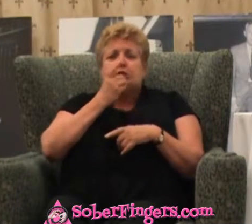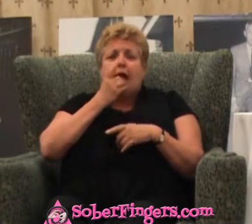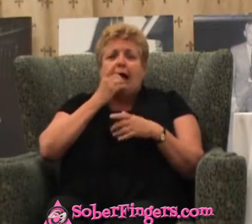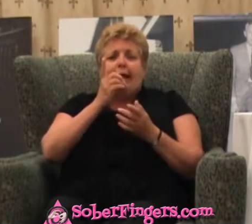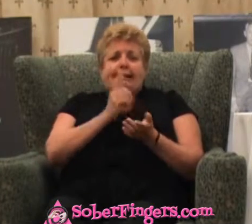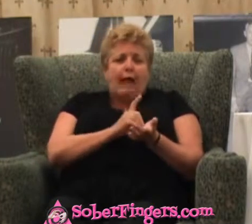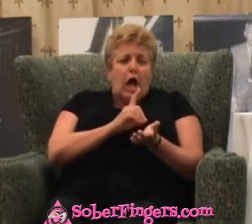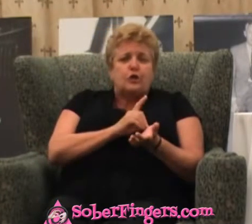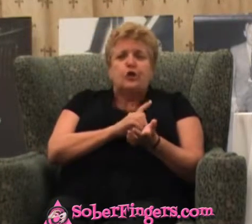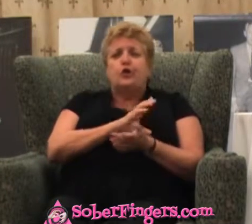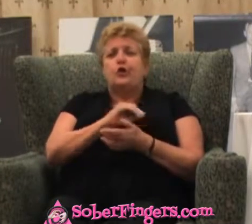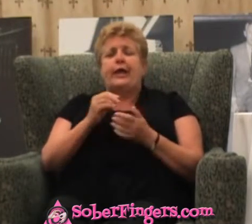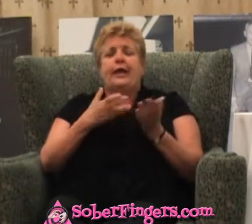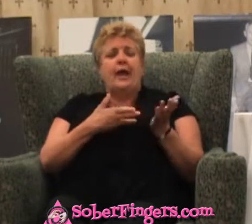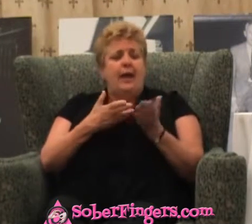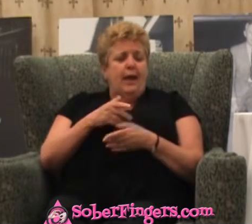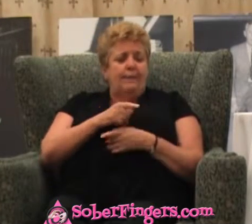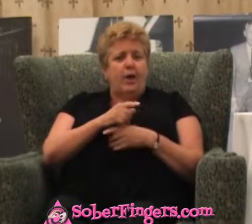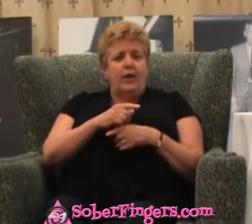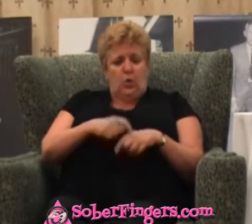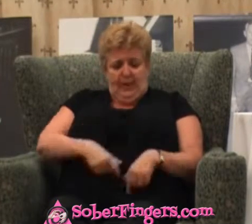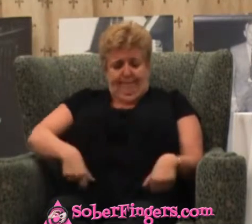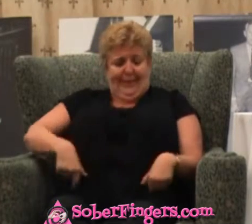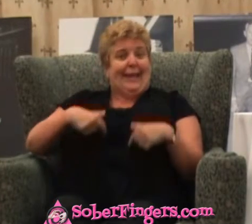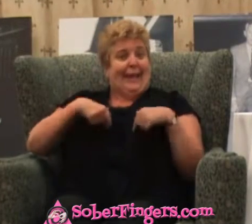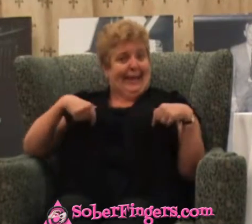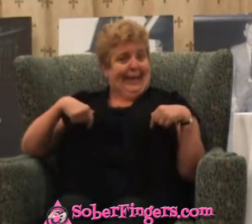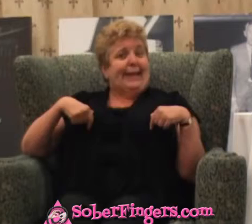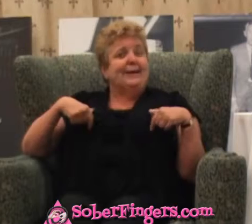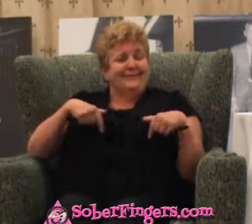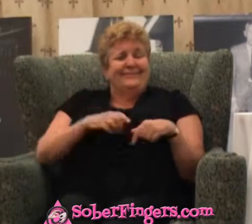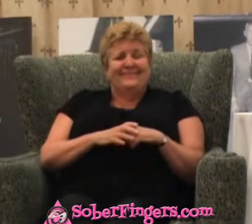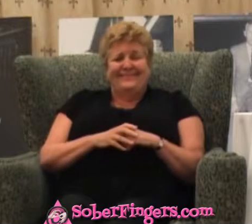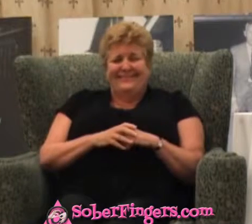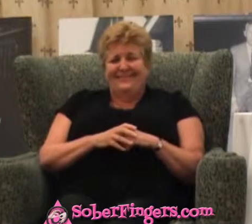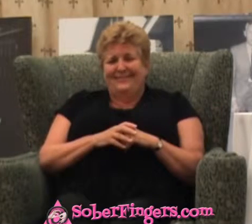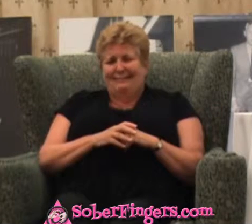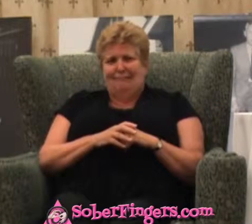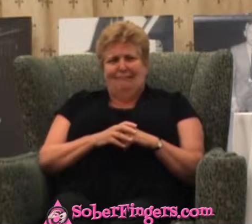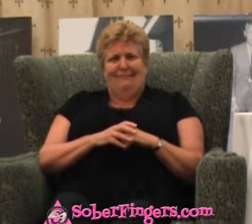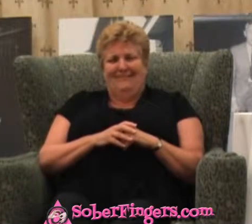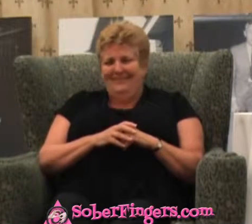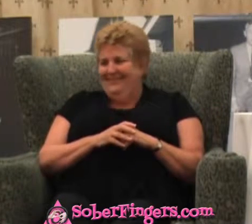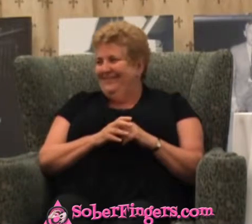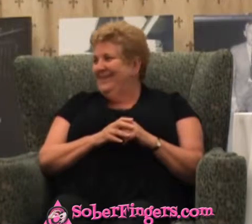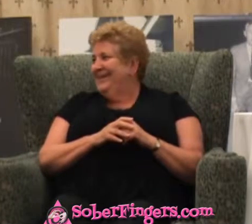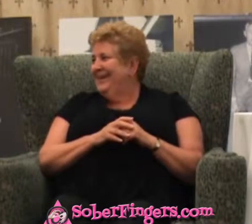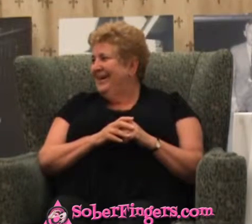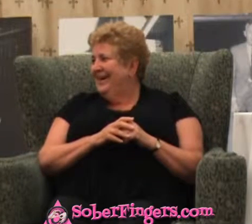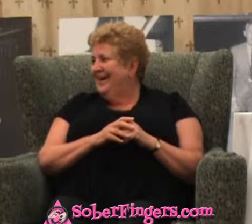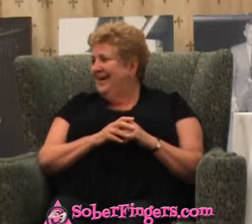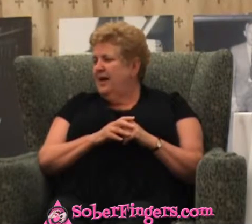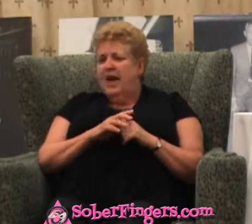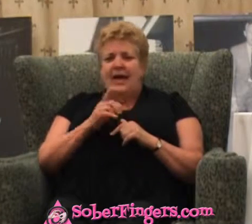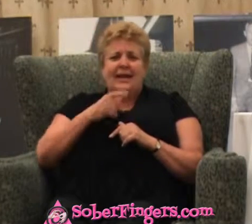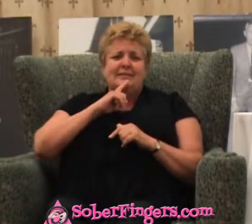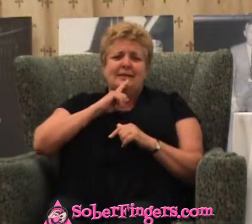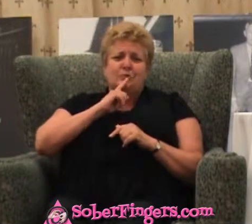I bought her a little bikini, little triangle and lace, and just made a fuss over that little